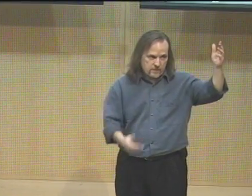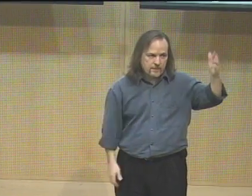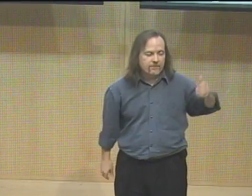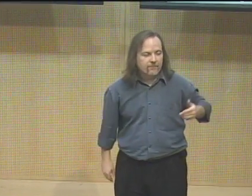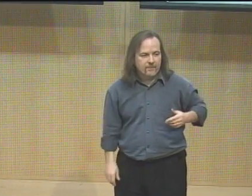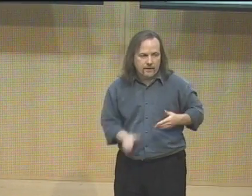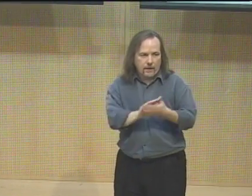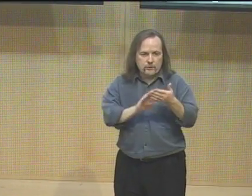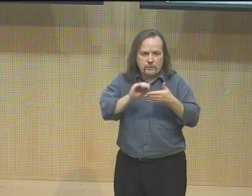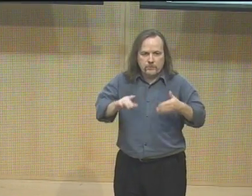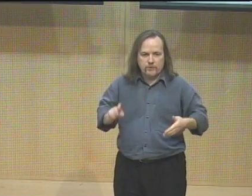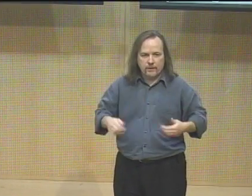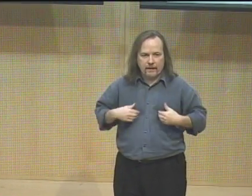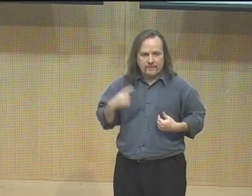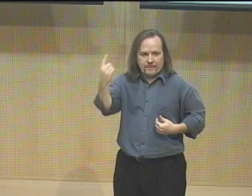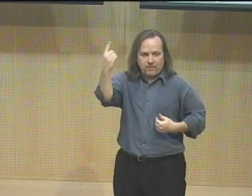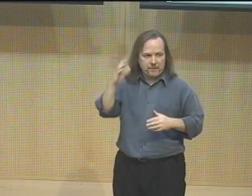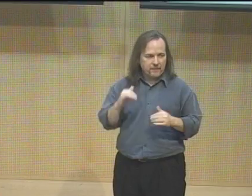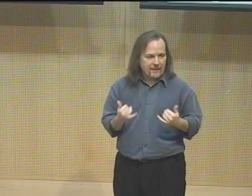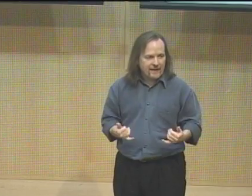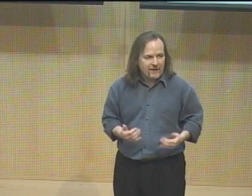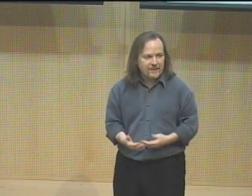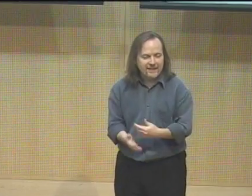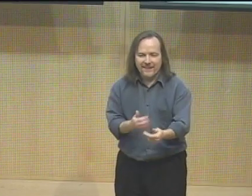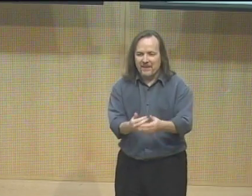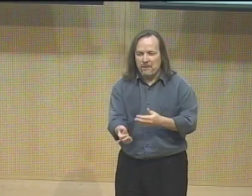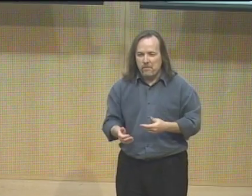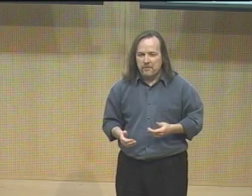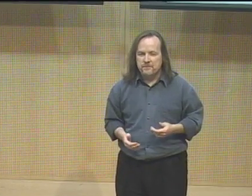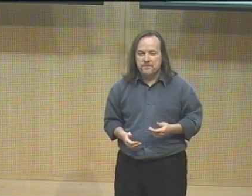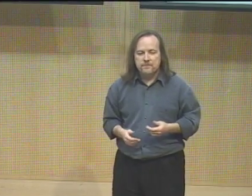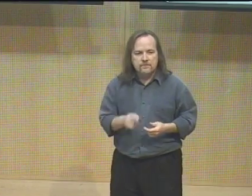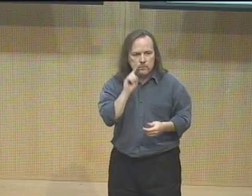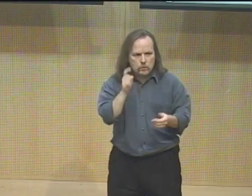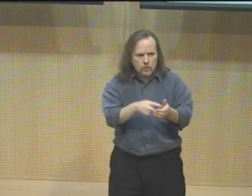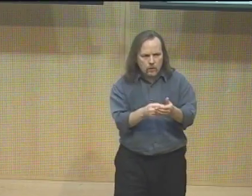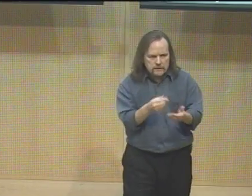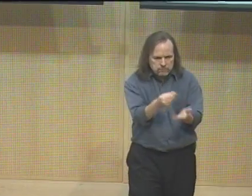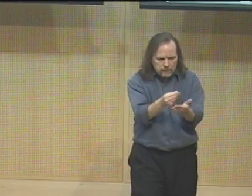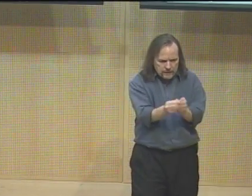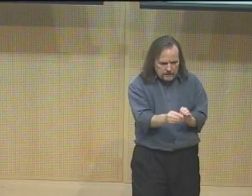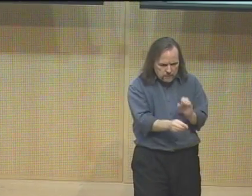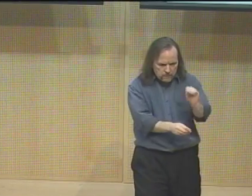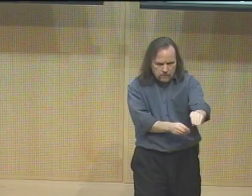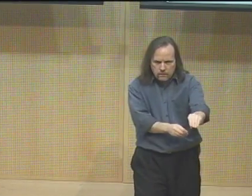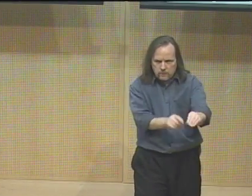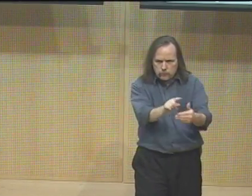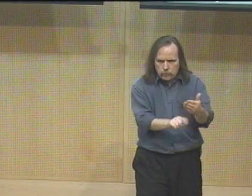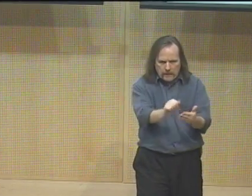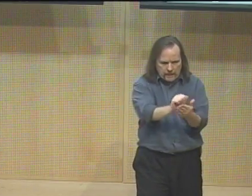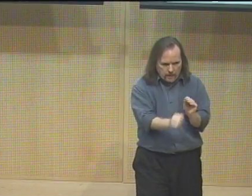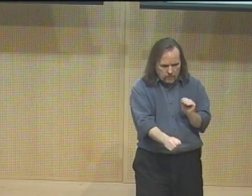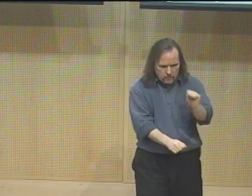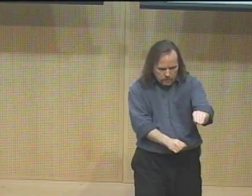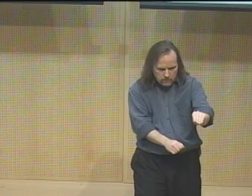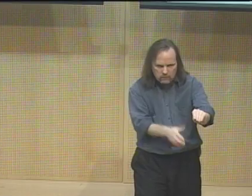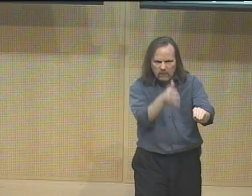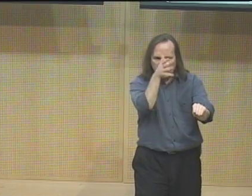here has savings accounts. You should have something by now, a savings or a checking account. And so you deposit your